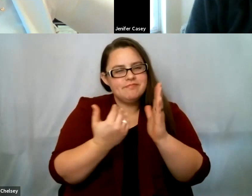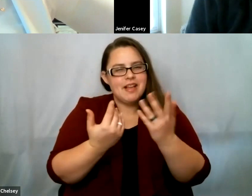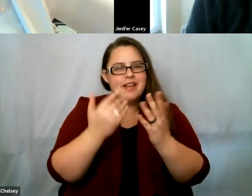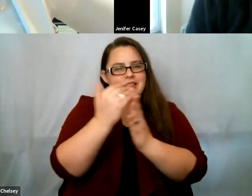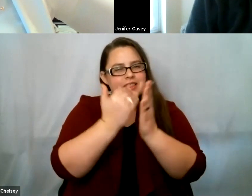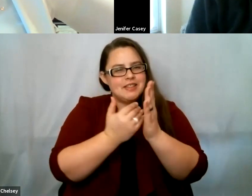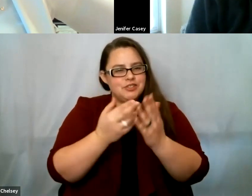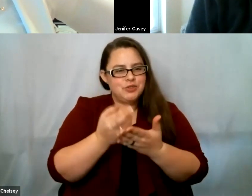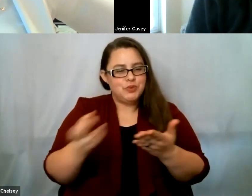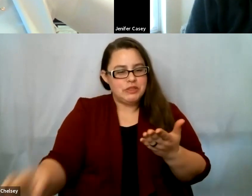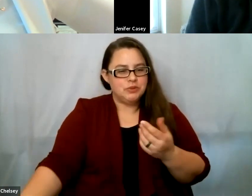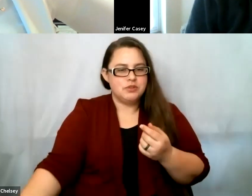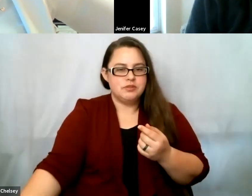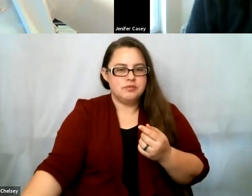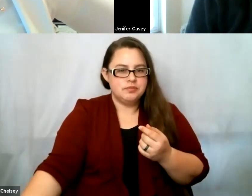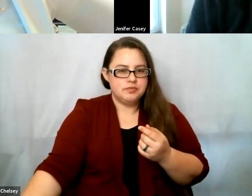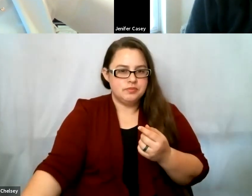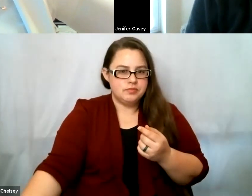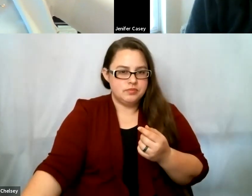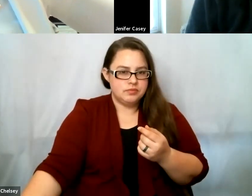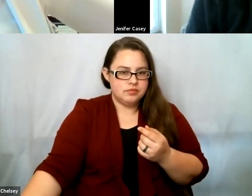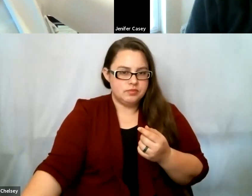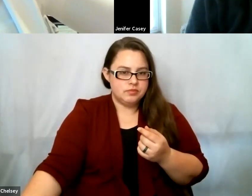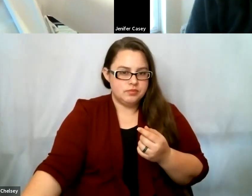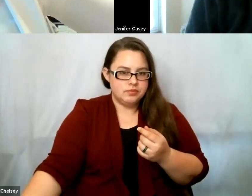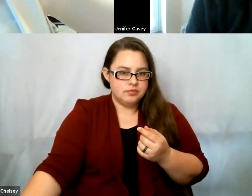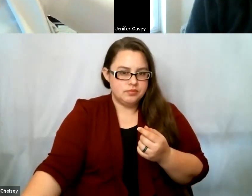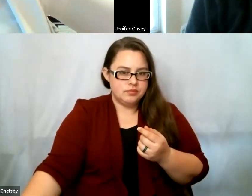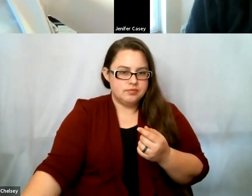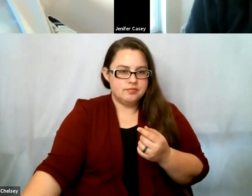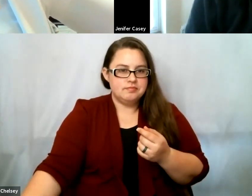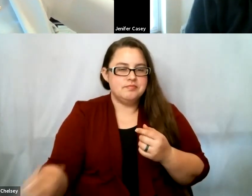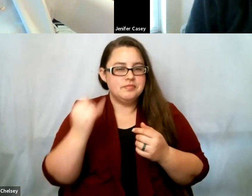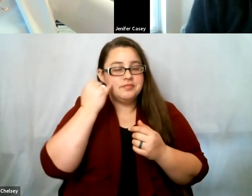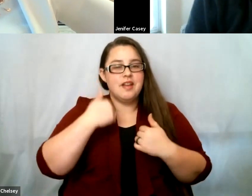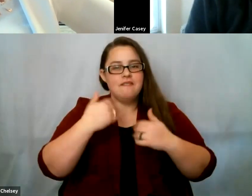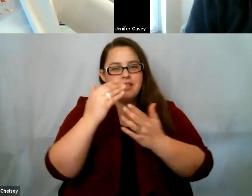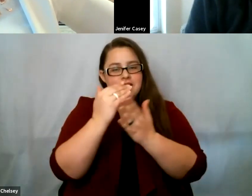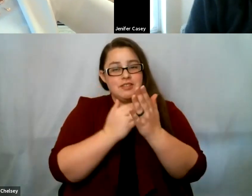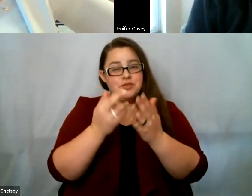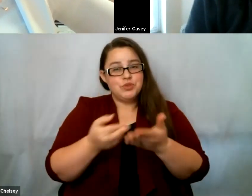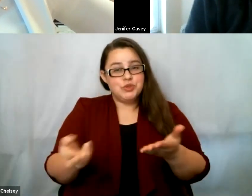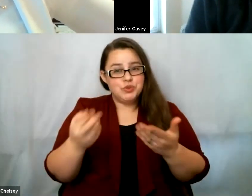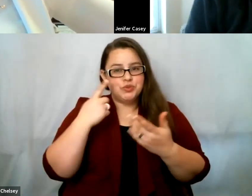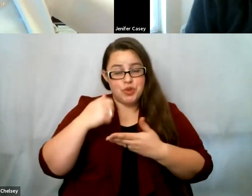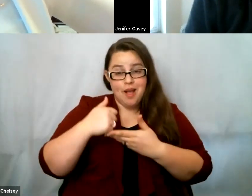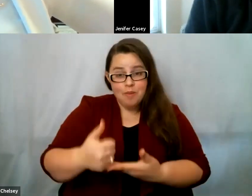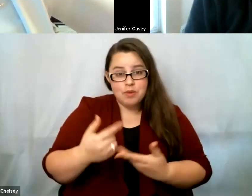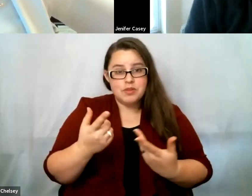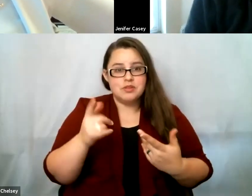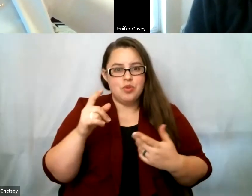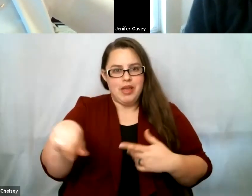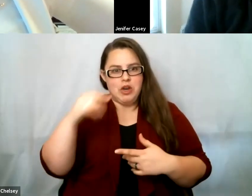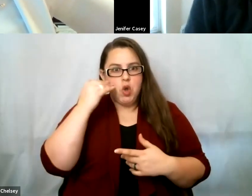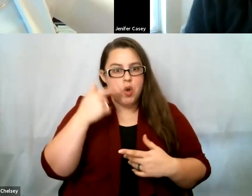can help them, that will be better, so that they can know, oh, I can go here when I need this. Oh, I can go here when I need this. Because a